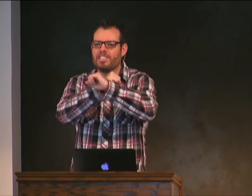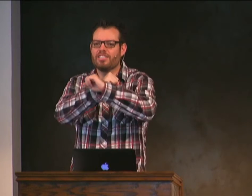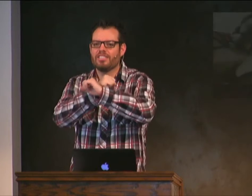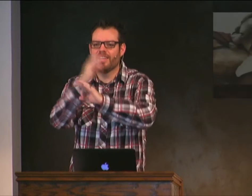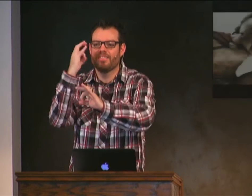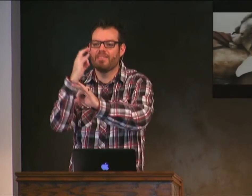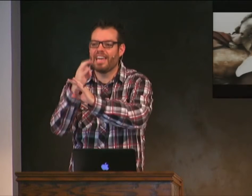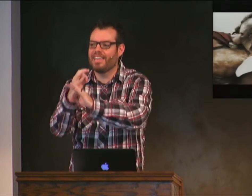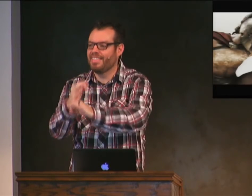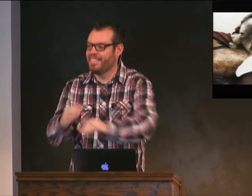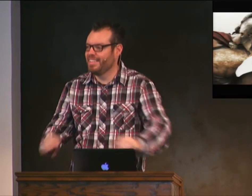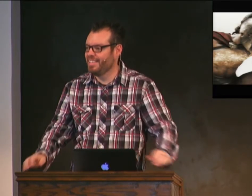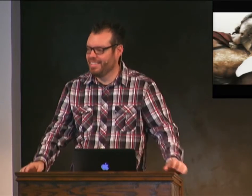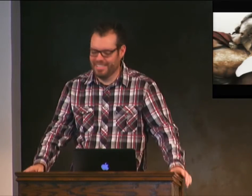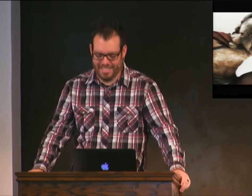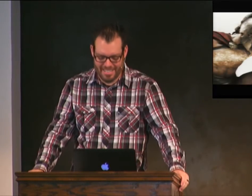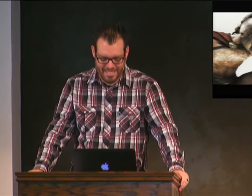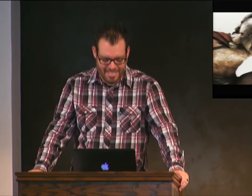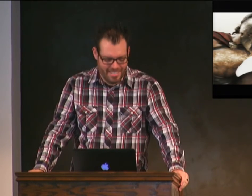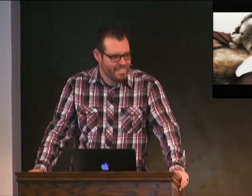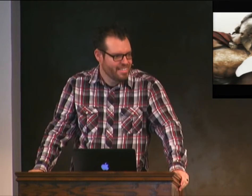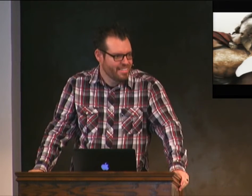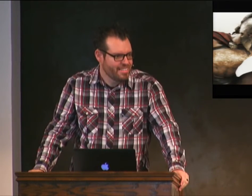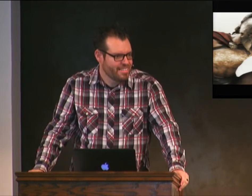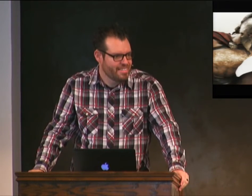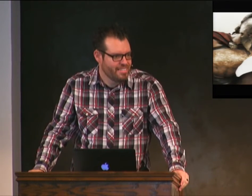The shield of faith.